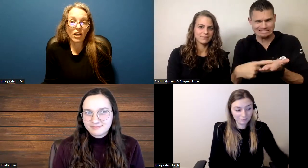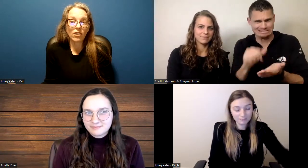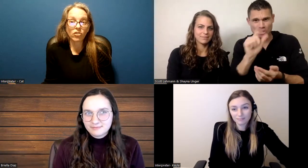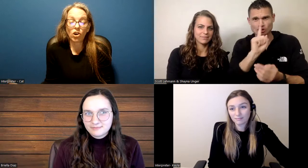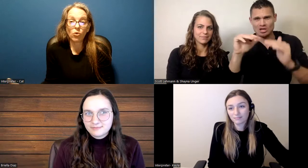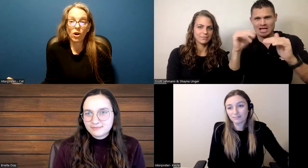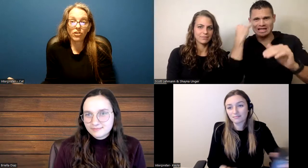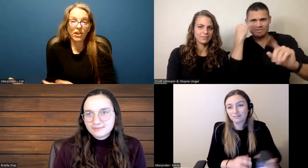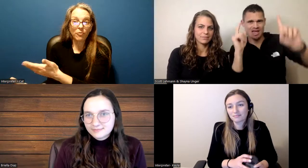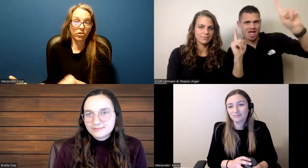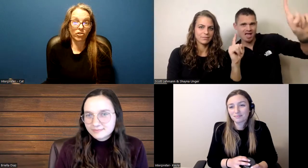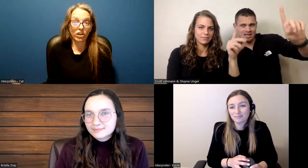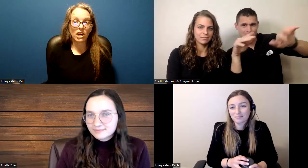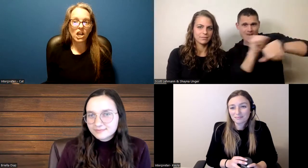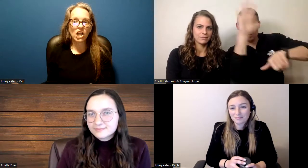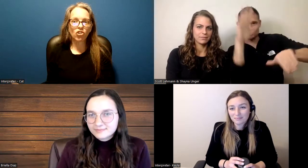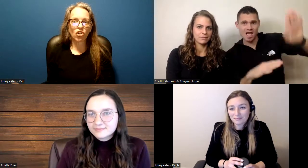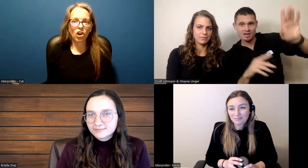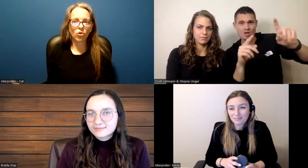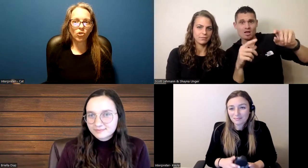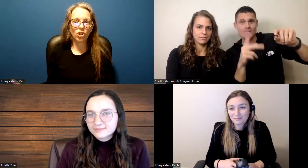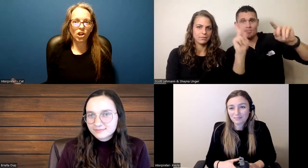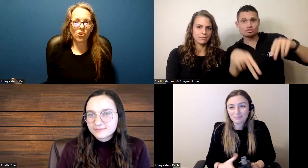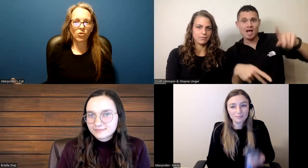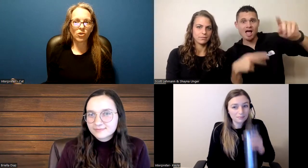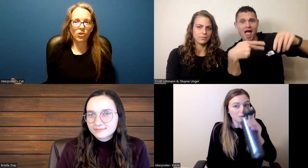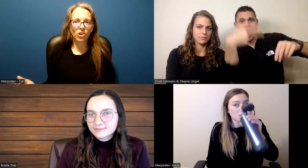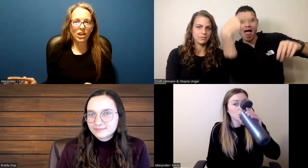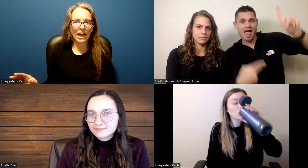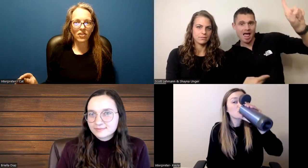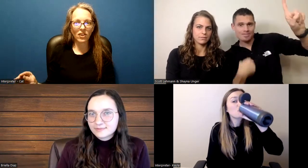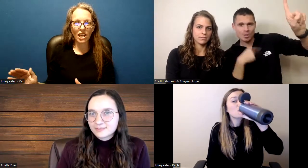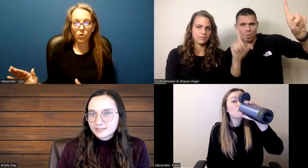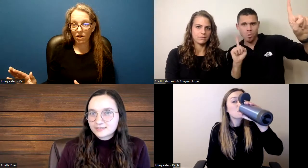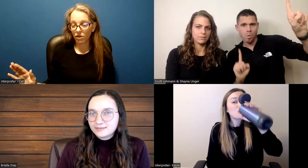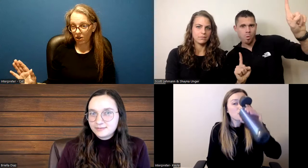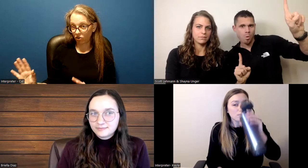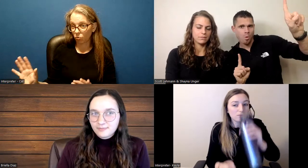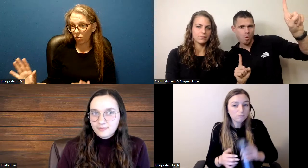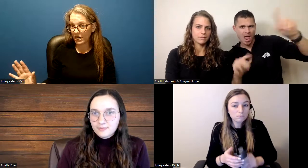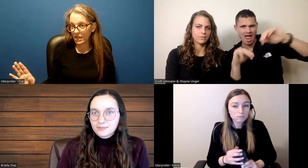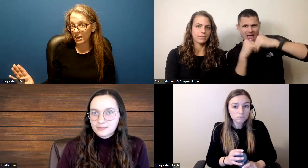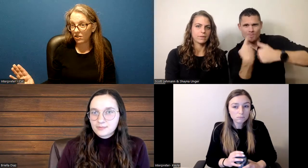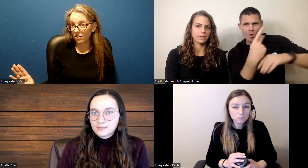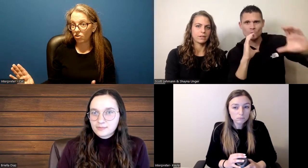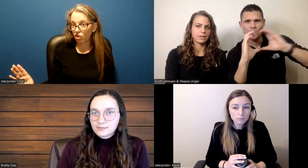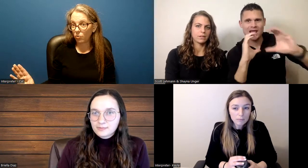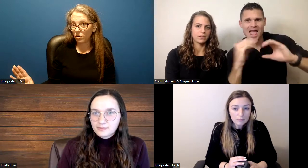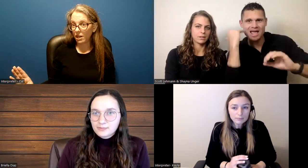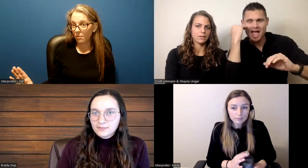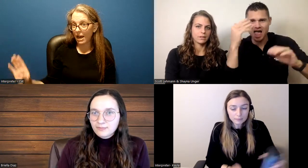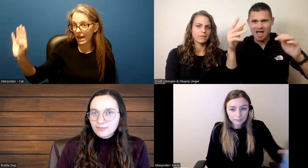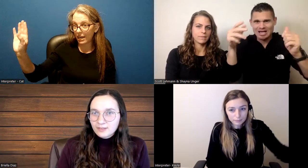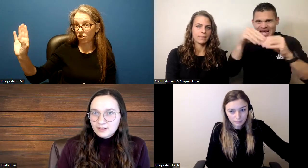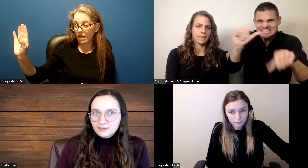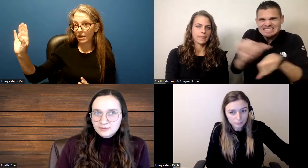to tell us, no other deaf person. So, you know, you got to see whoever. Okay. So what we did is she would